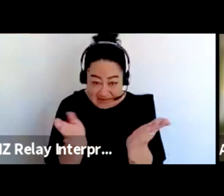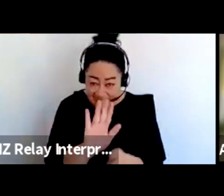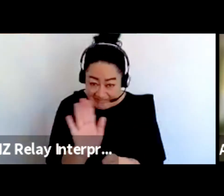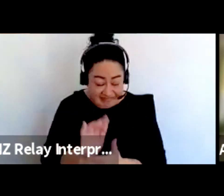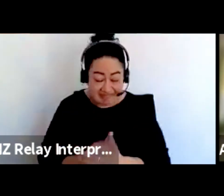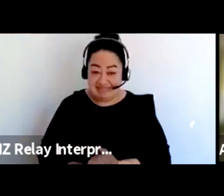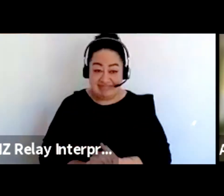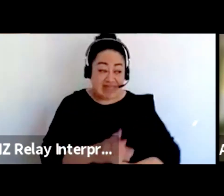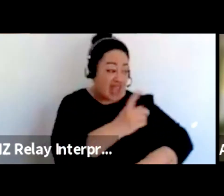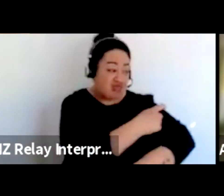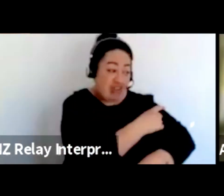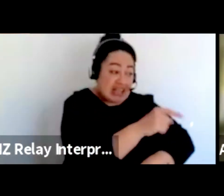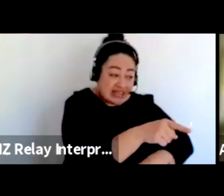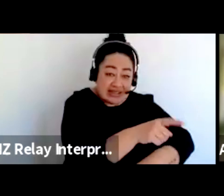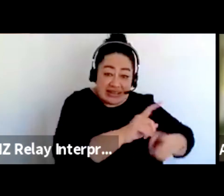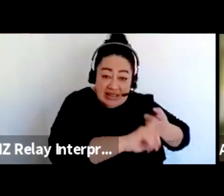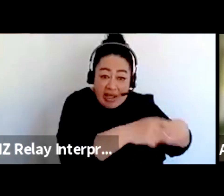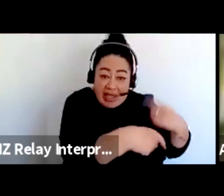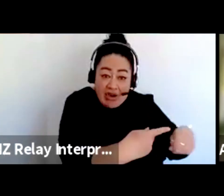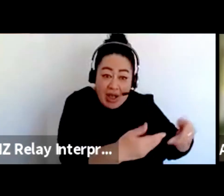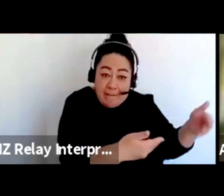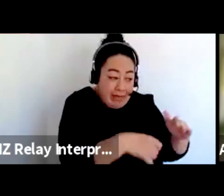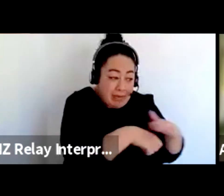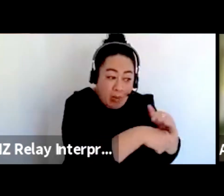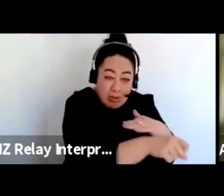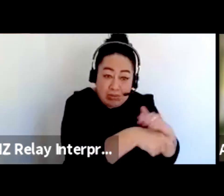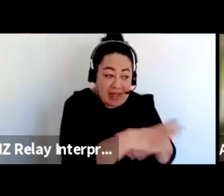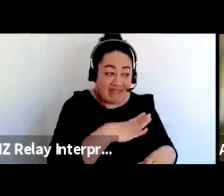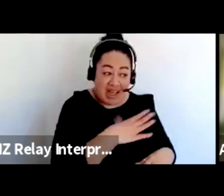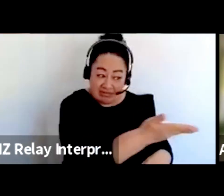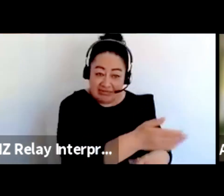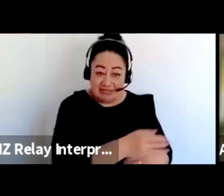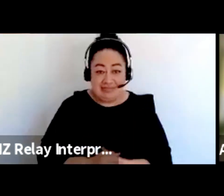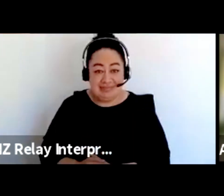But the rats still had babies, is that what you're saying? The rats still had babies. Oh, great.